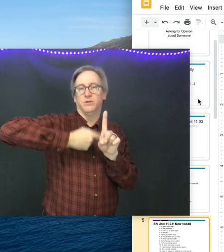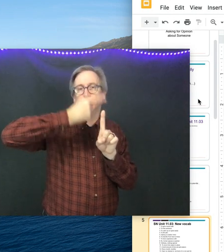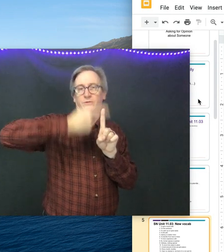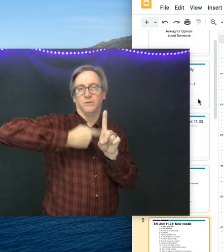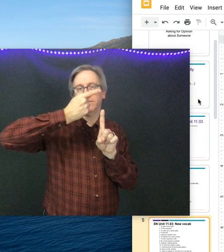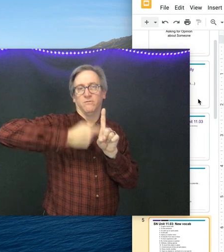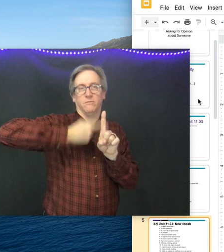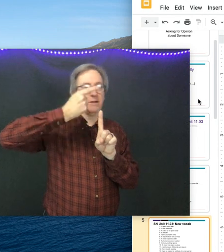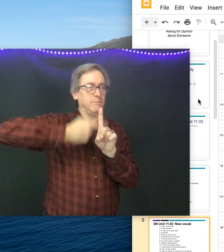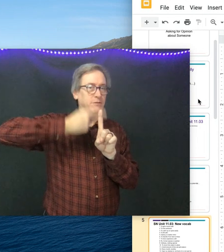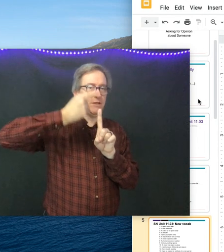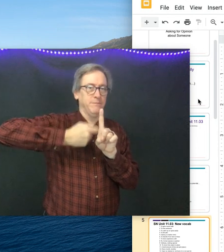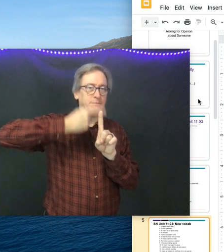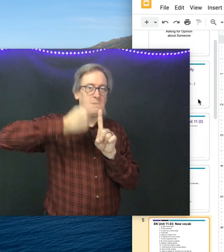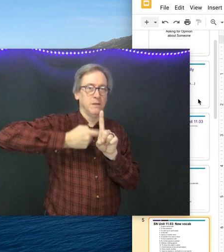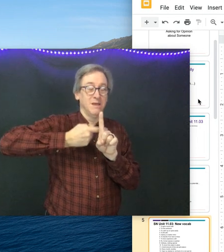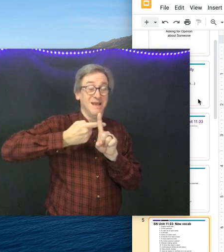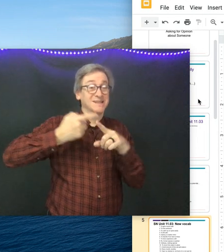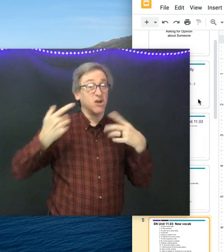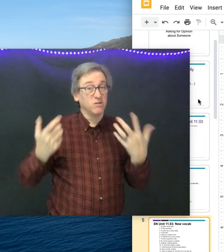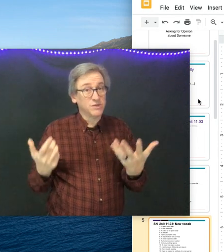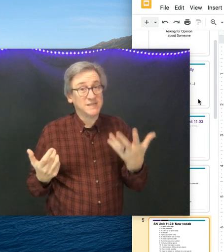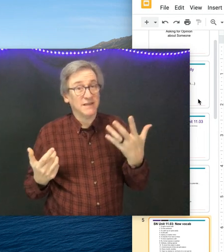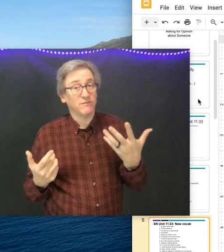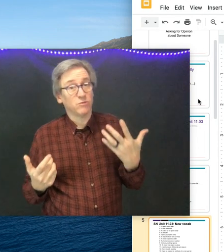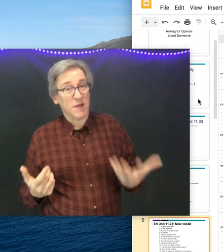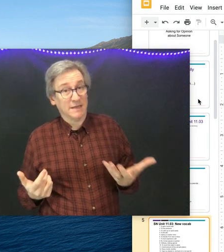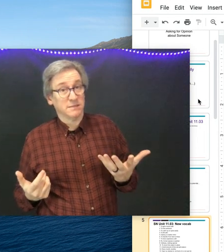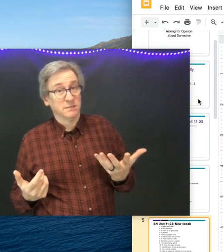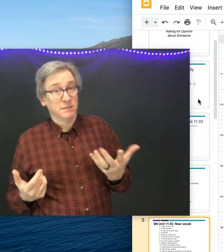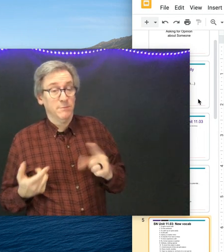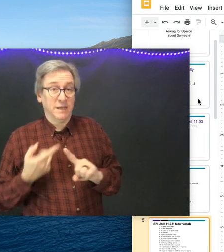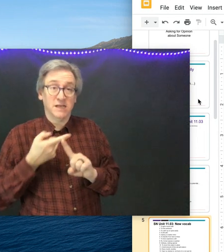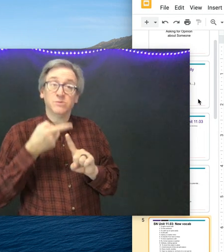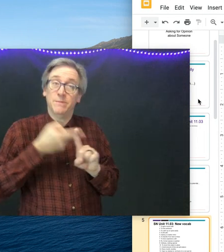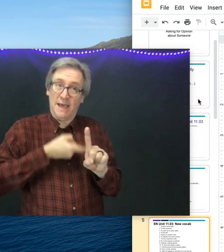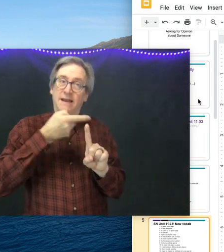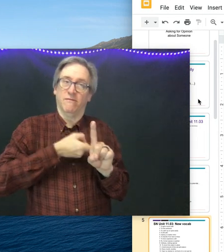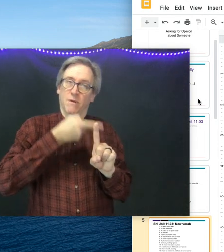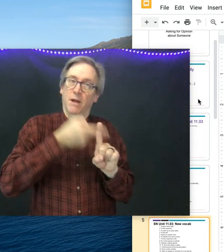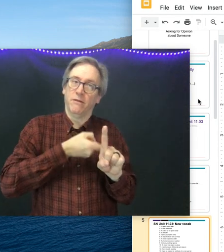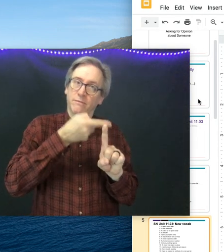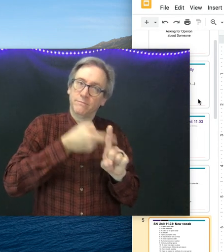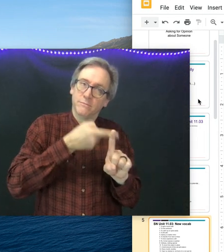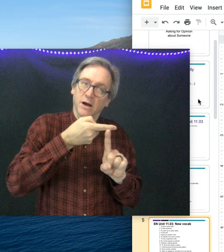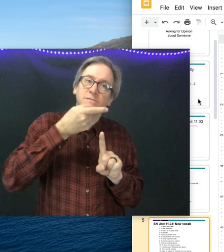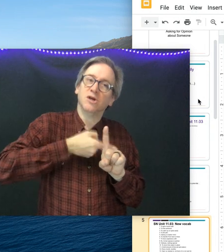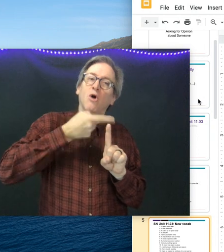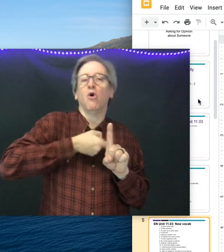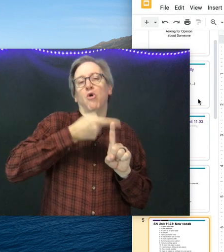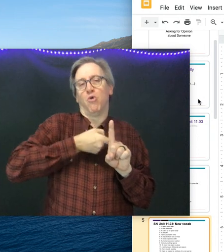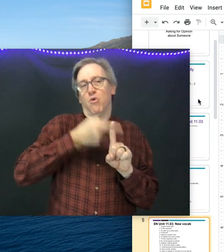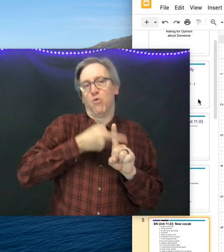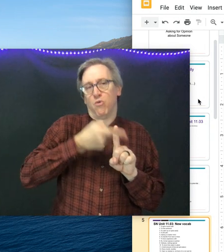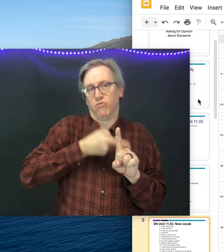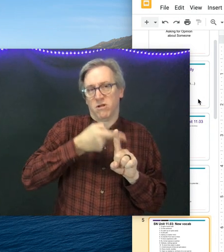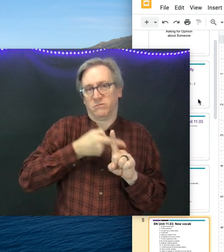one, two, three, four, right? Monthly. It's also the sign for rent because we pay it every month, right? So,